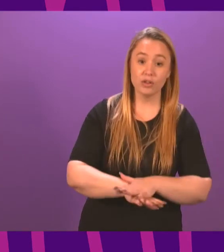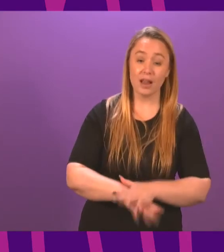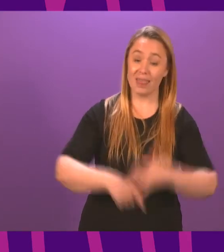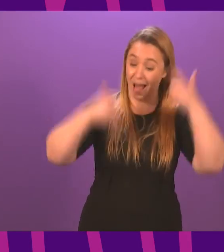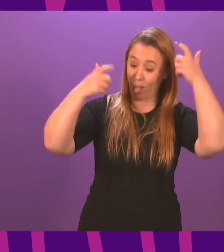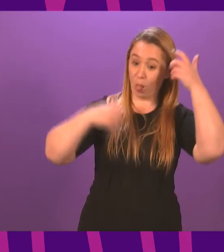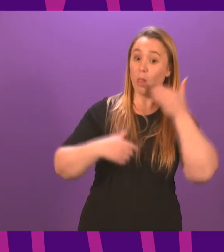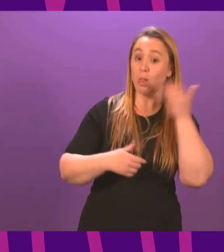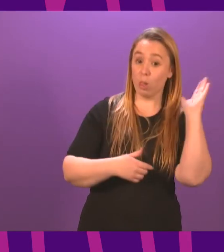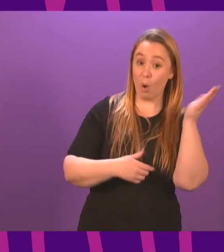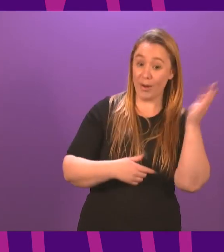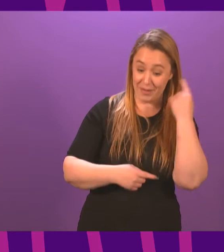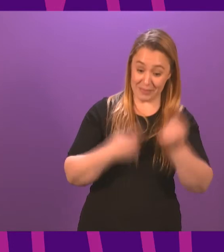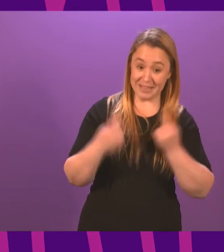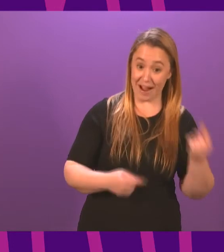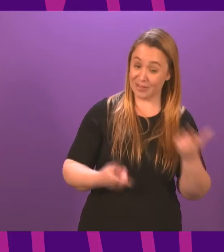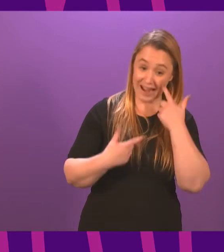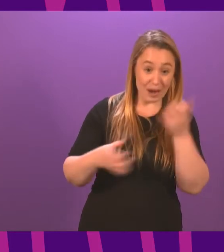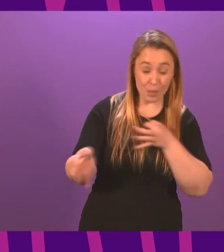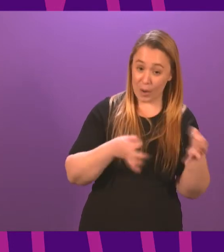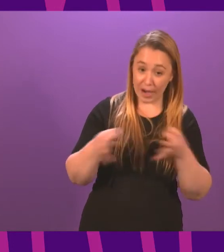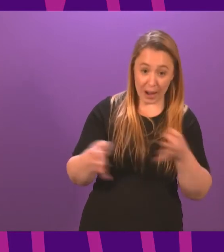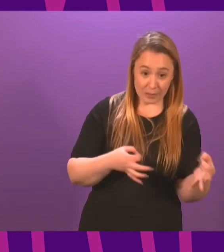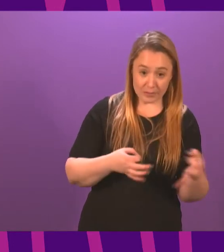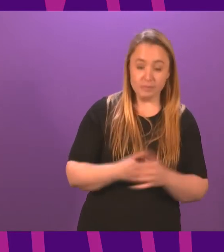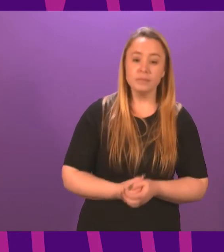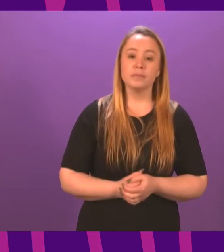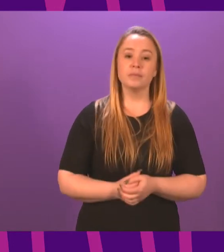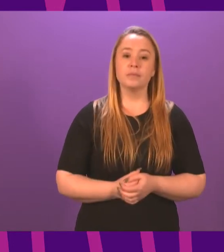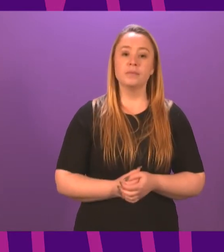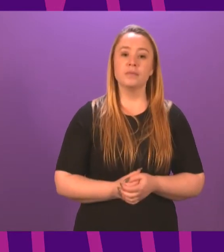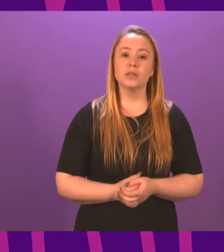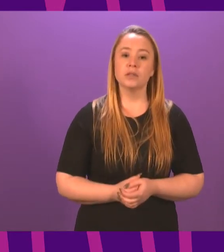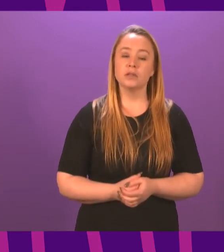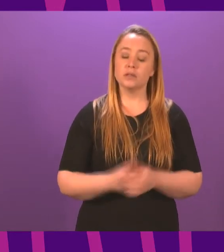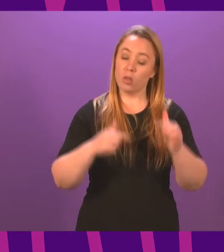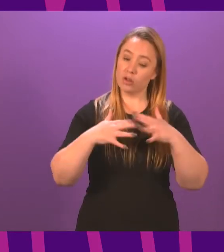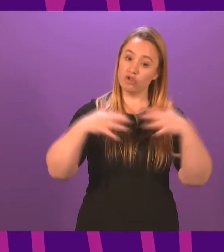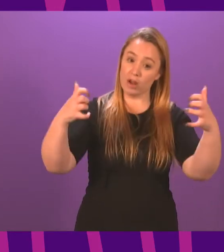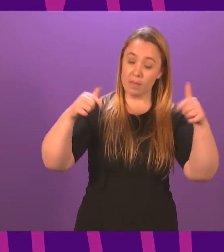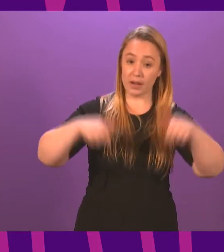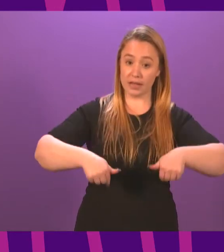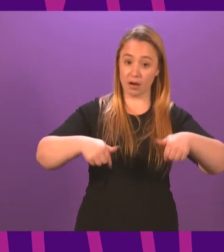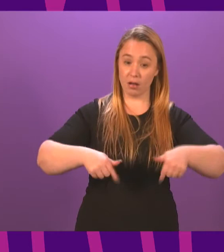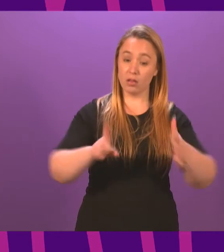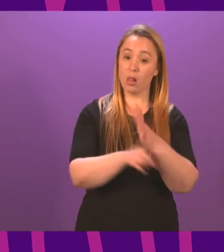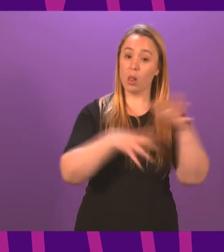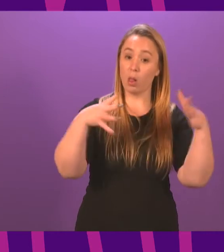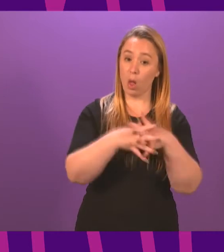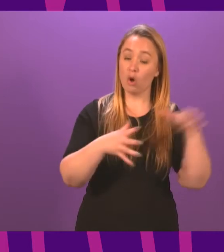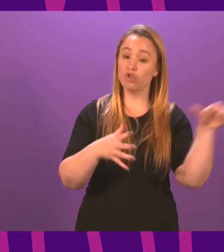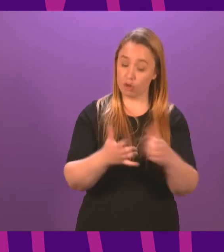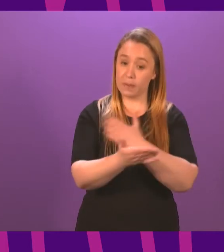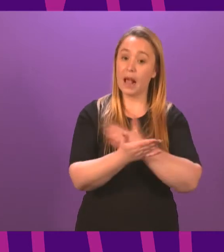lawyers to work it out. Can I remind the Chamber, the lawmakers in here, that the law should not have ambiguity, be